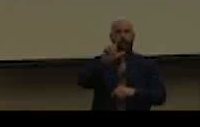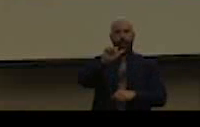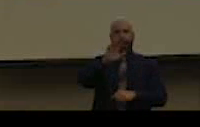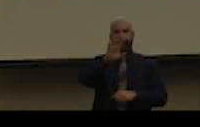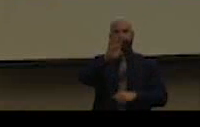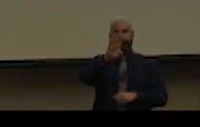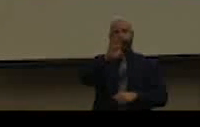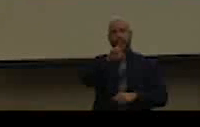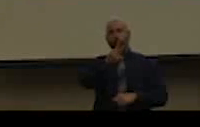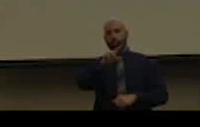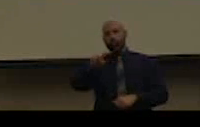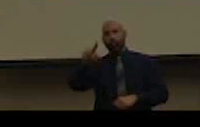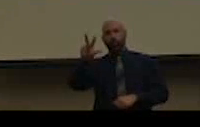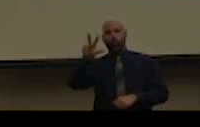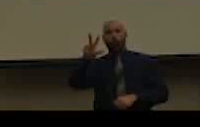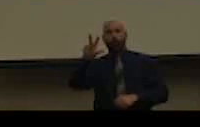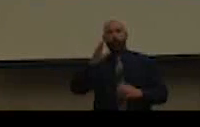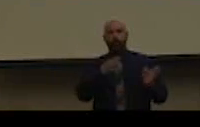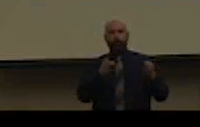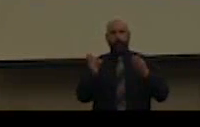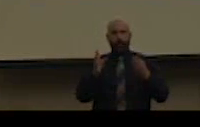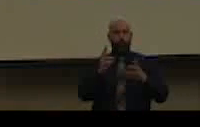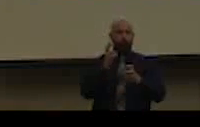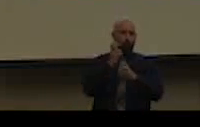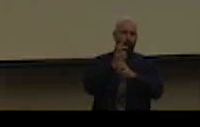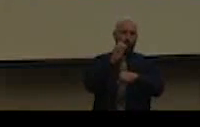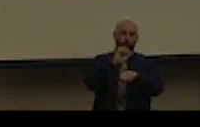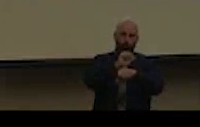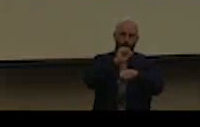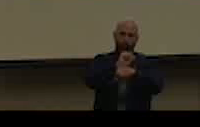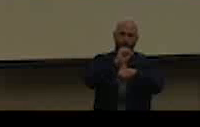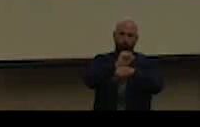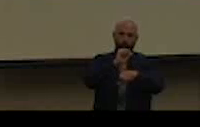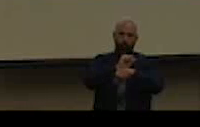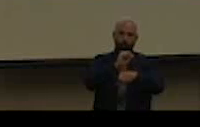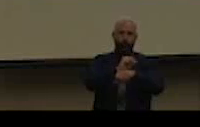know Cindy has worked as well with CCAL too.